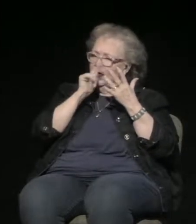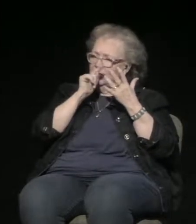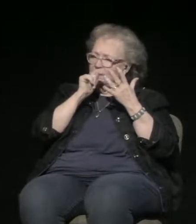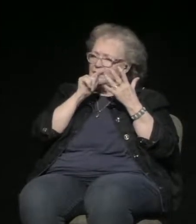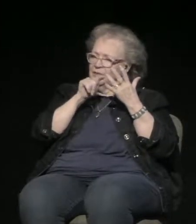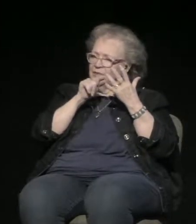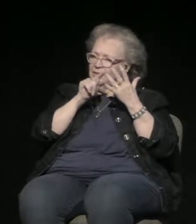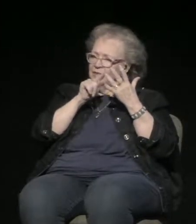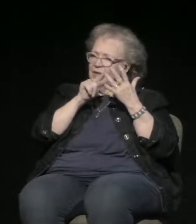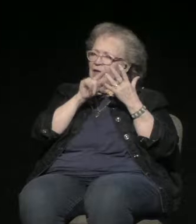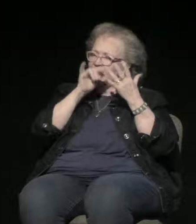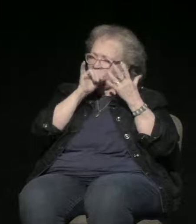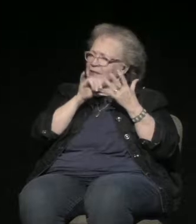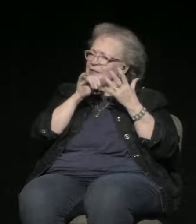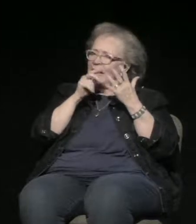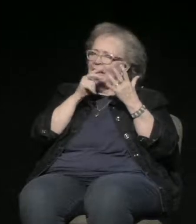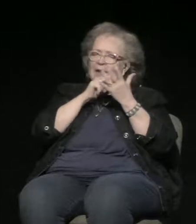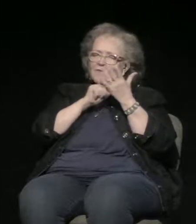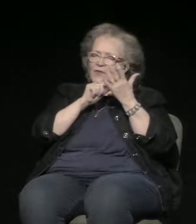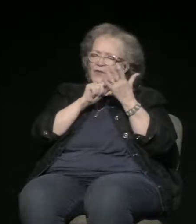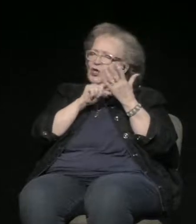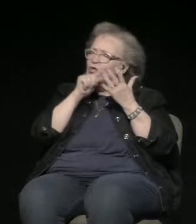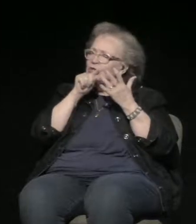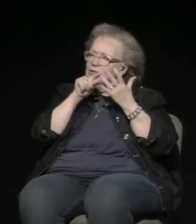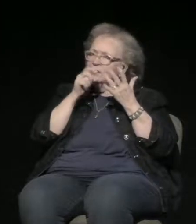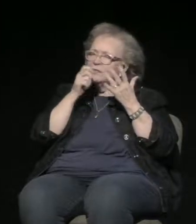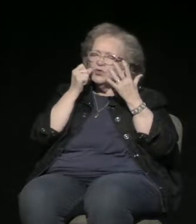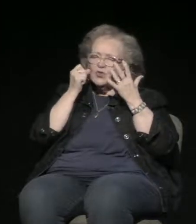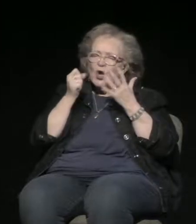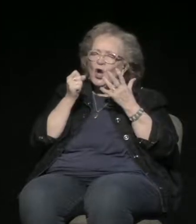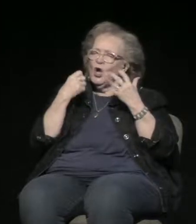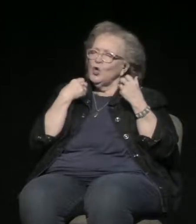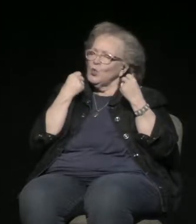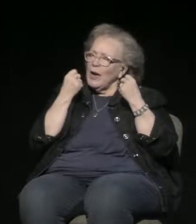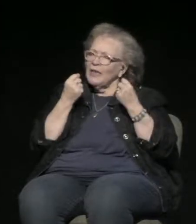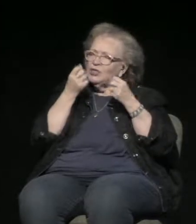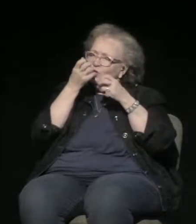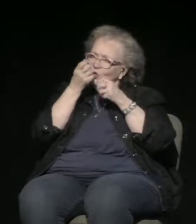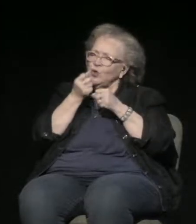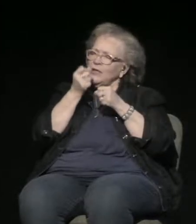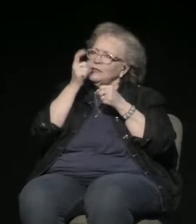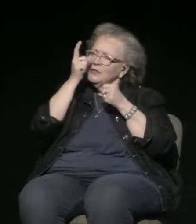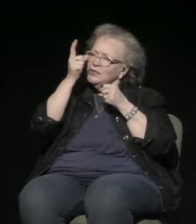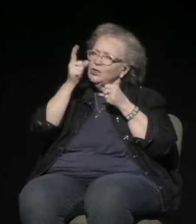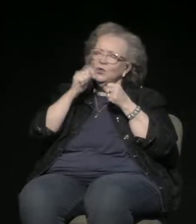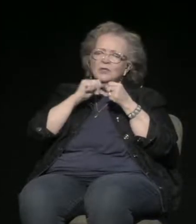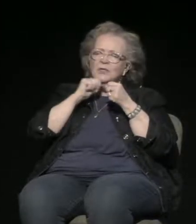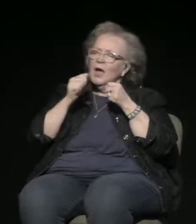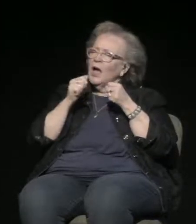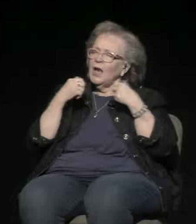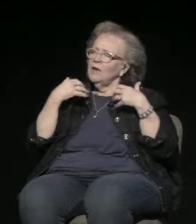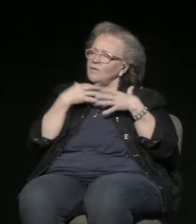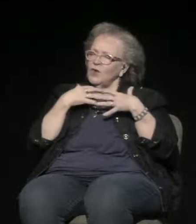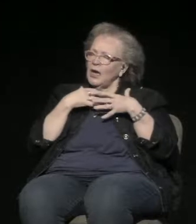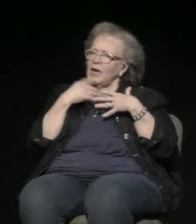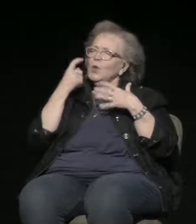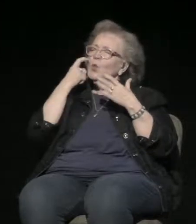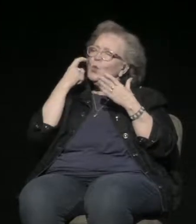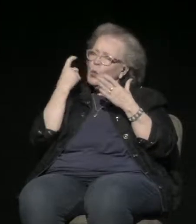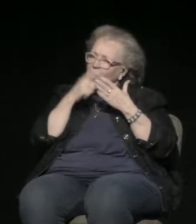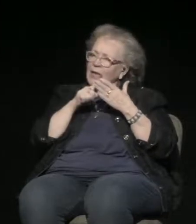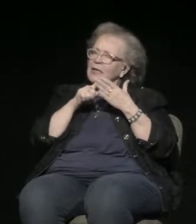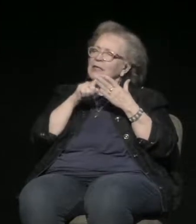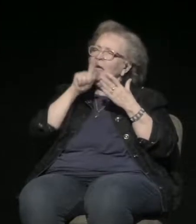That same verse Lord that you He would be strong And courageous That he would trust In you And would not Be afraid And we recognize